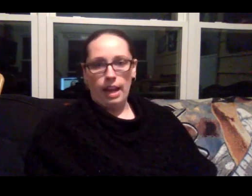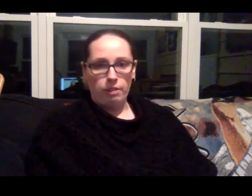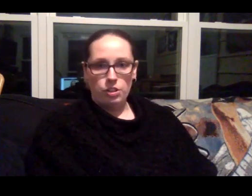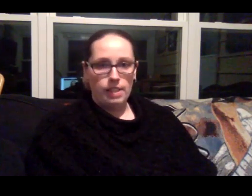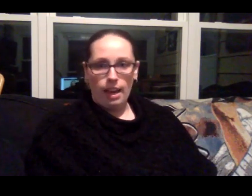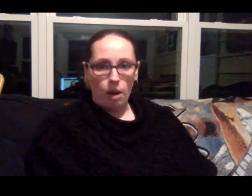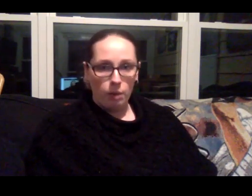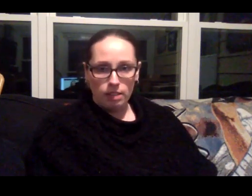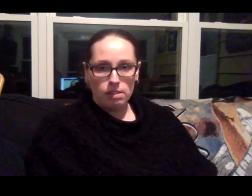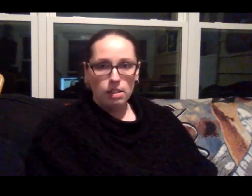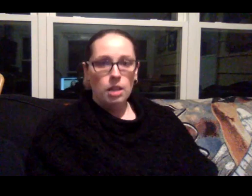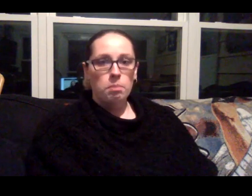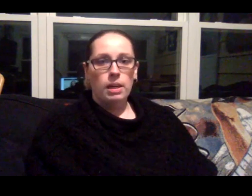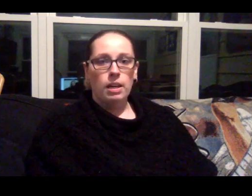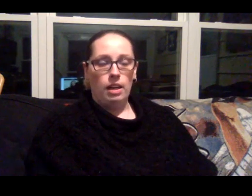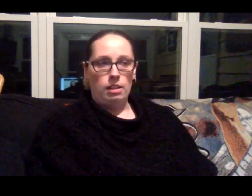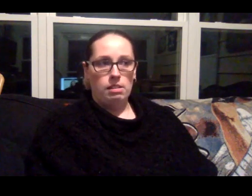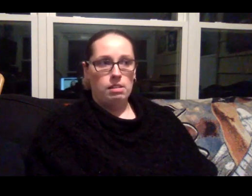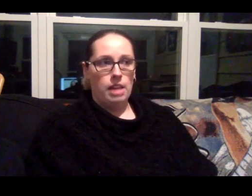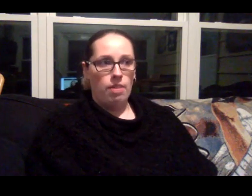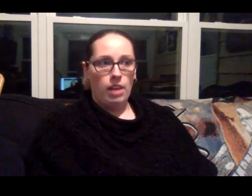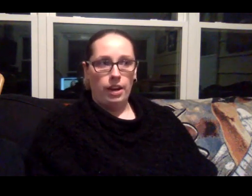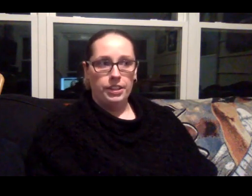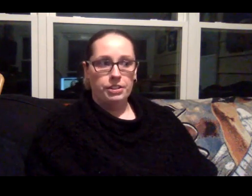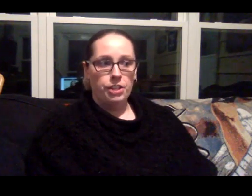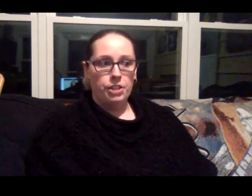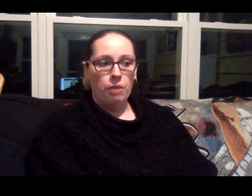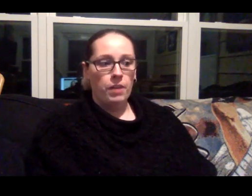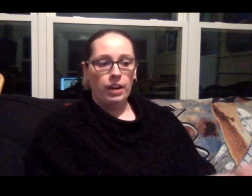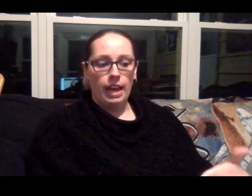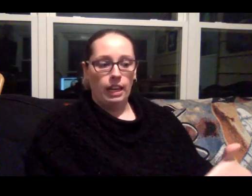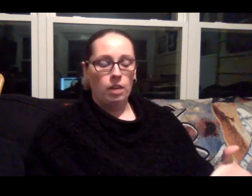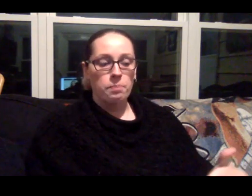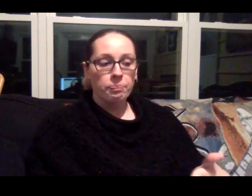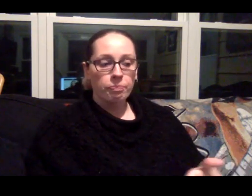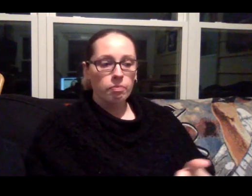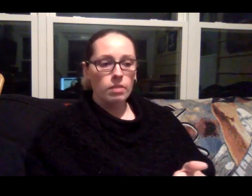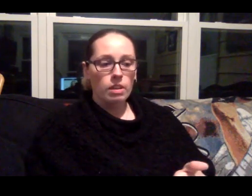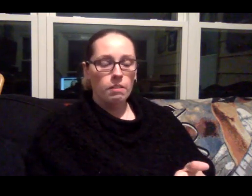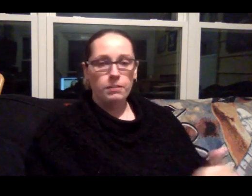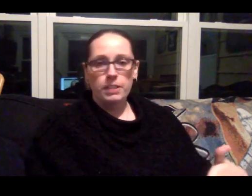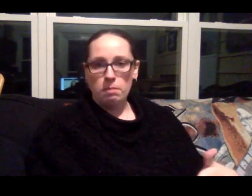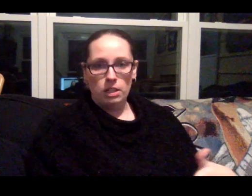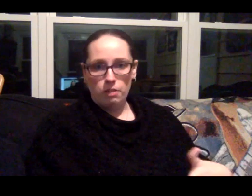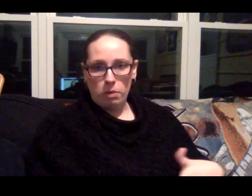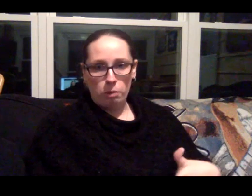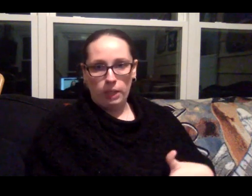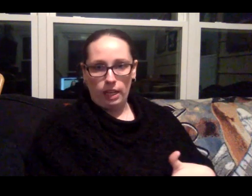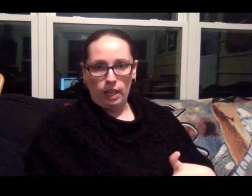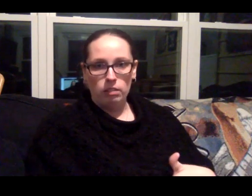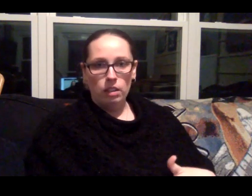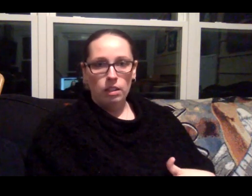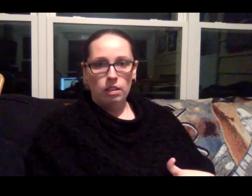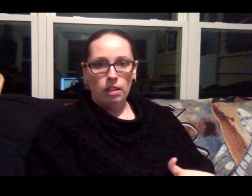just kind of have to just say it how it is because then there's, you know, if they're getting 15 minutes from motor